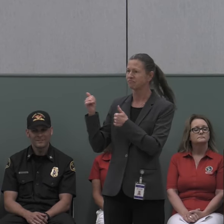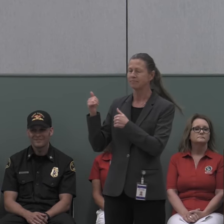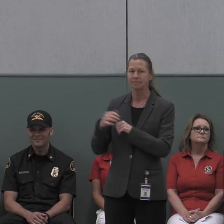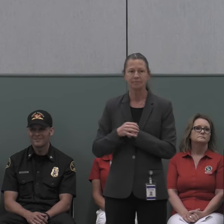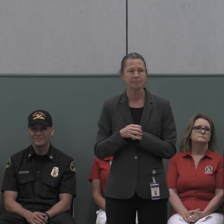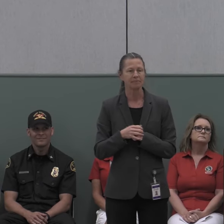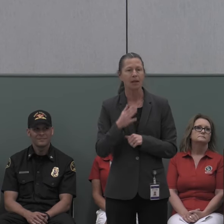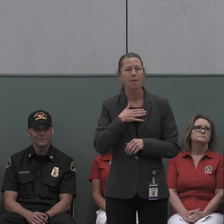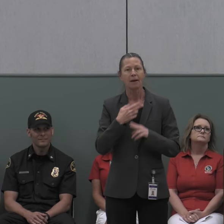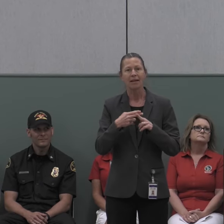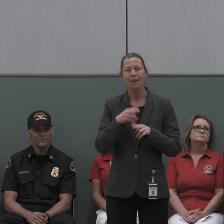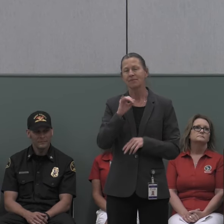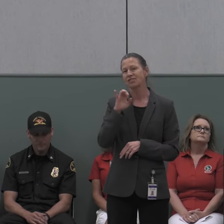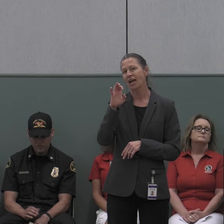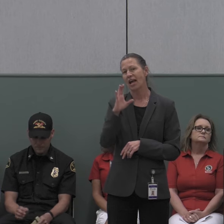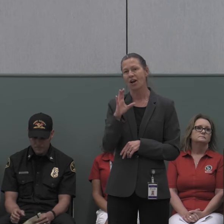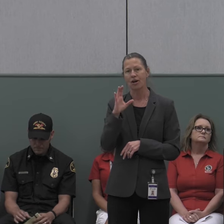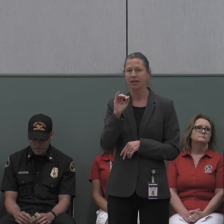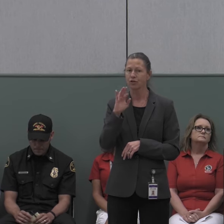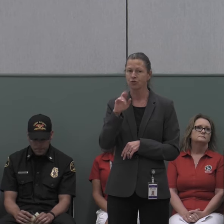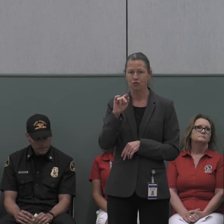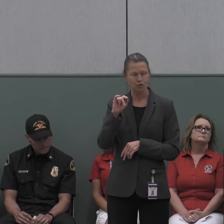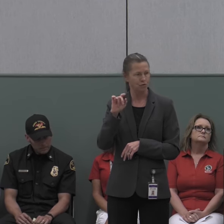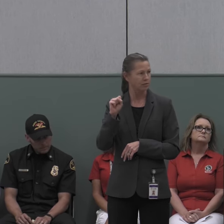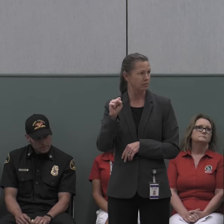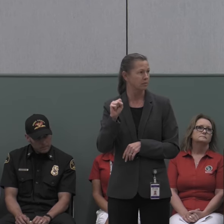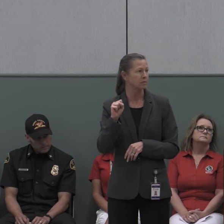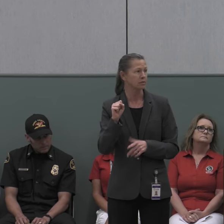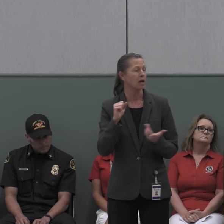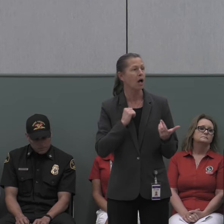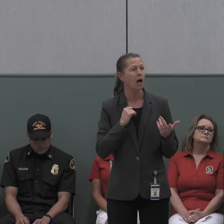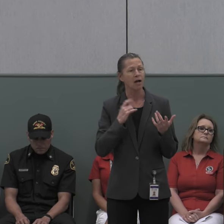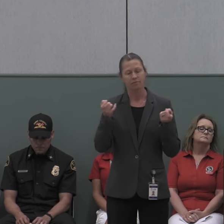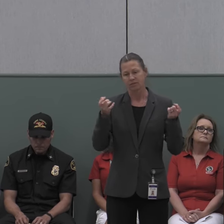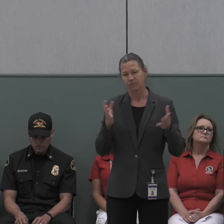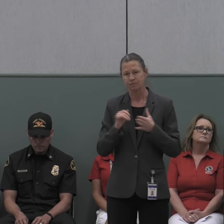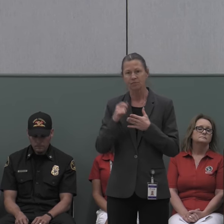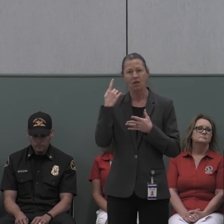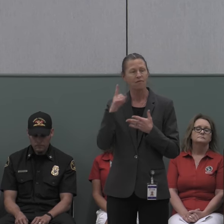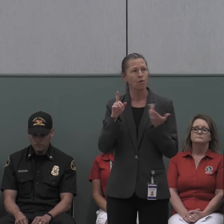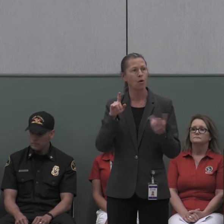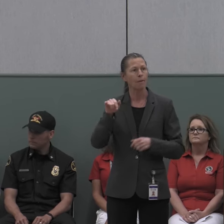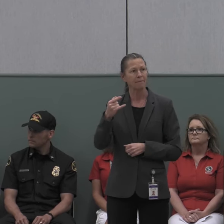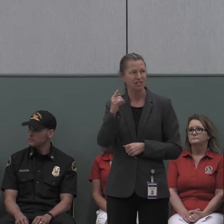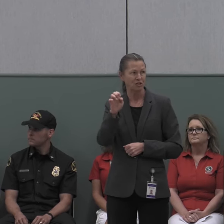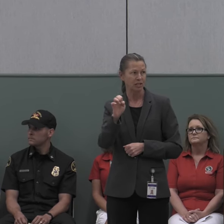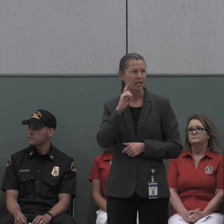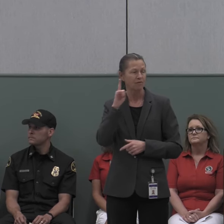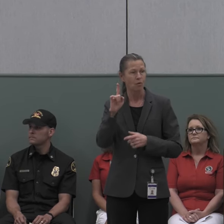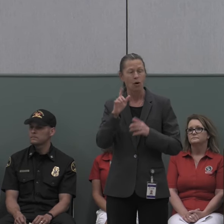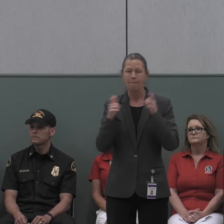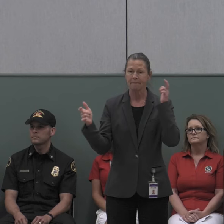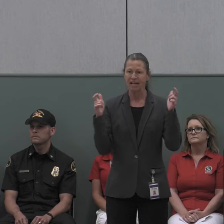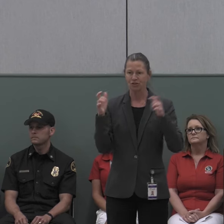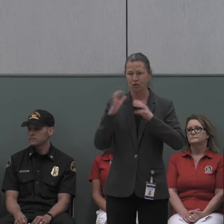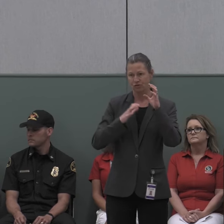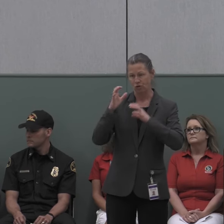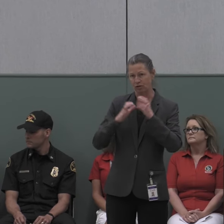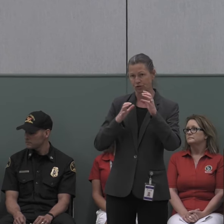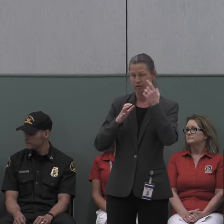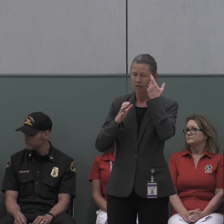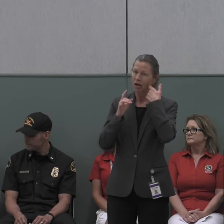My name is Eric Kurtz. I'm the Director of Gas Operations for Maintenance and Construction for PG&E. And I'm also the